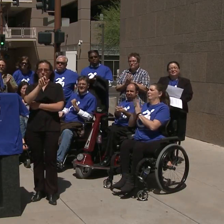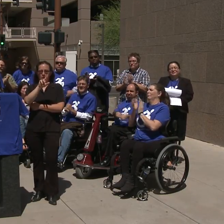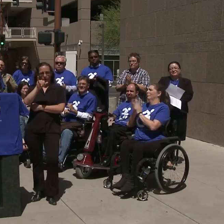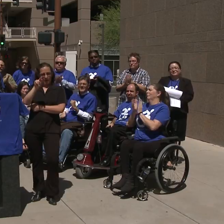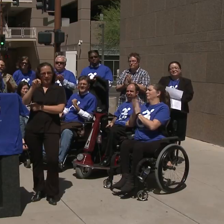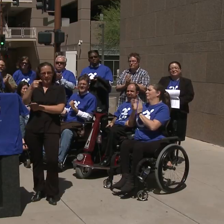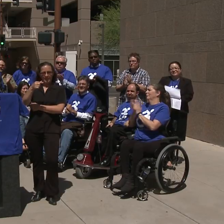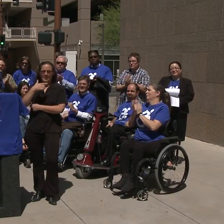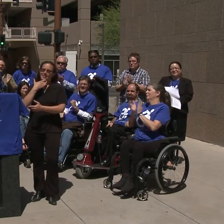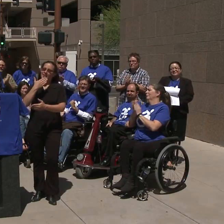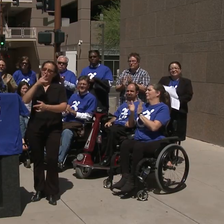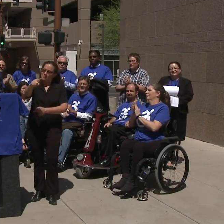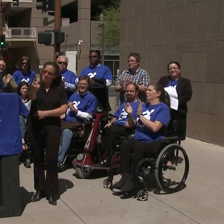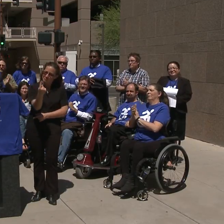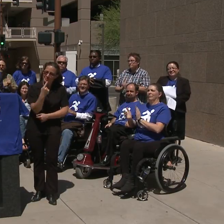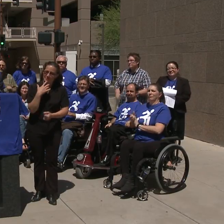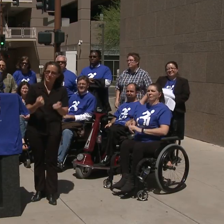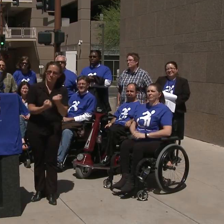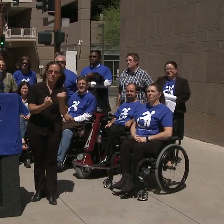supportive.